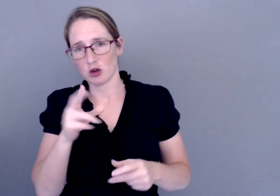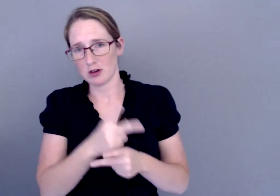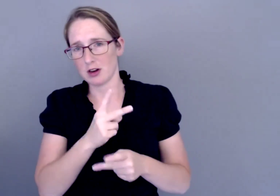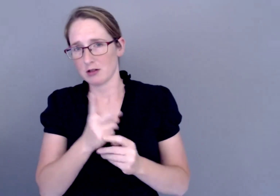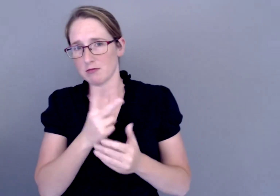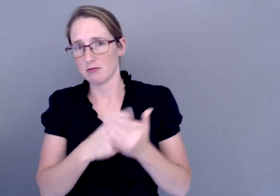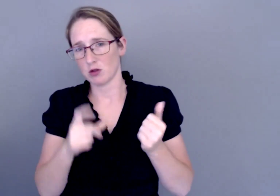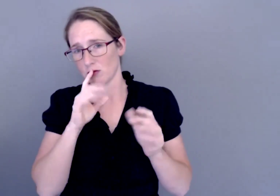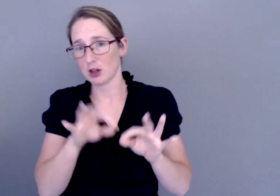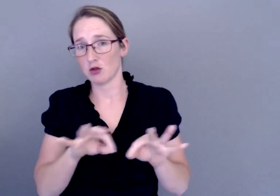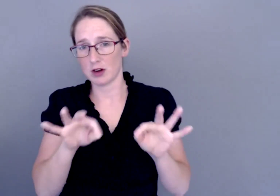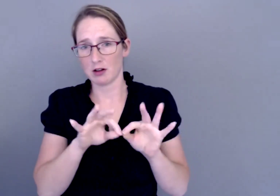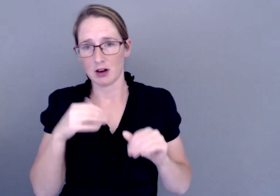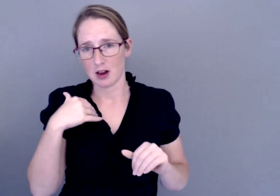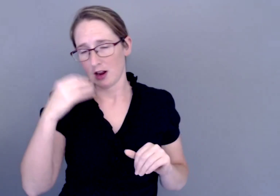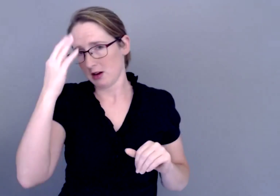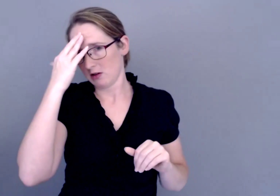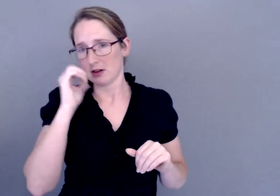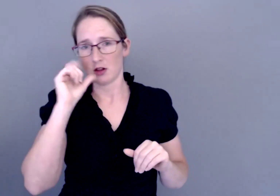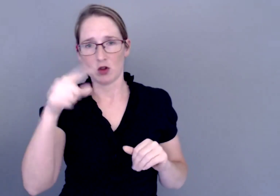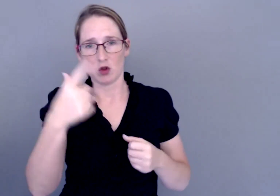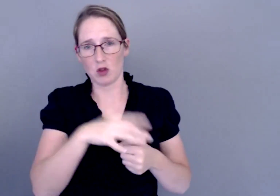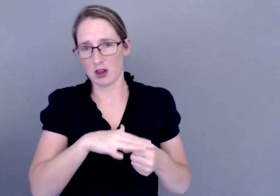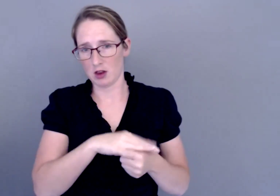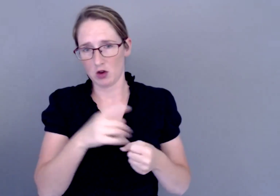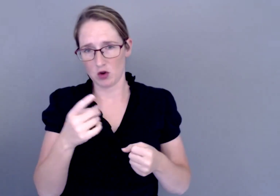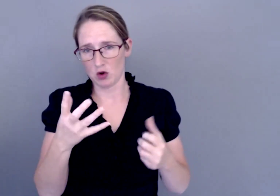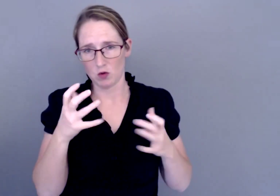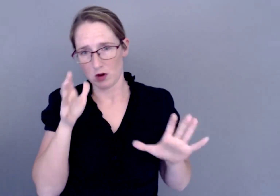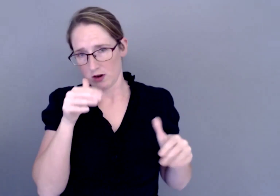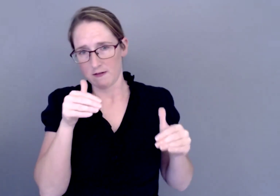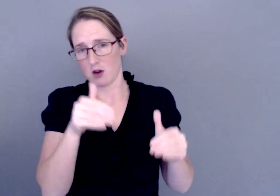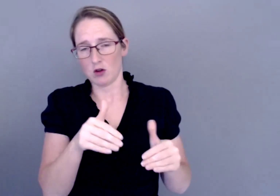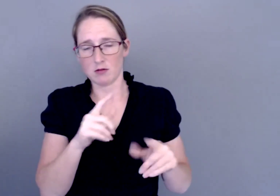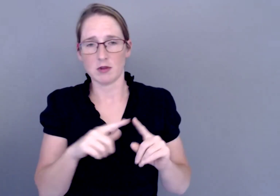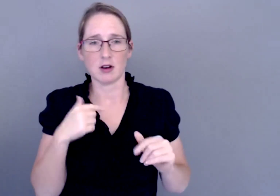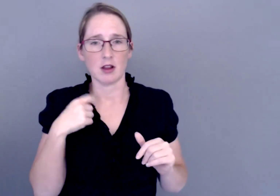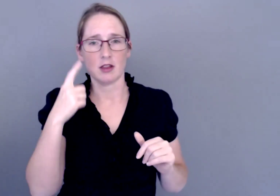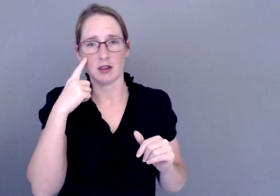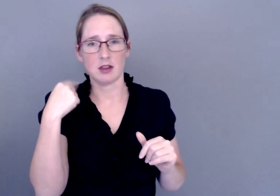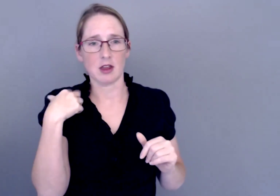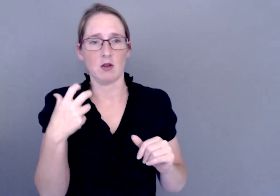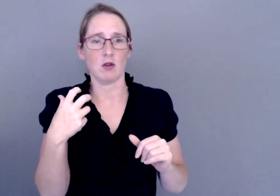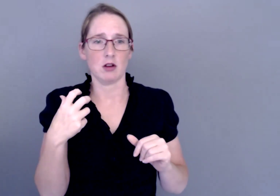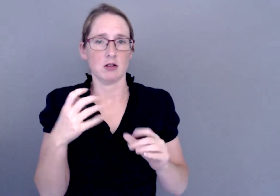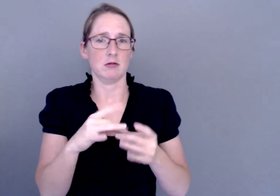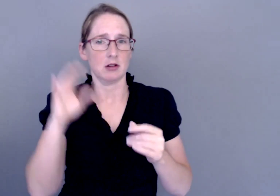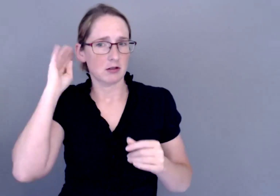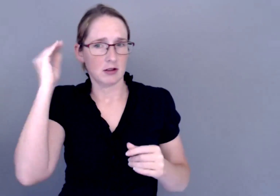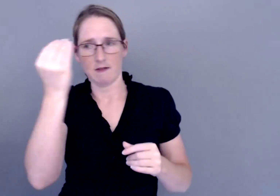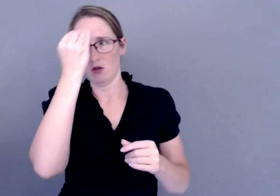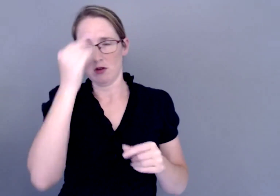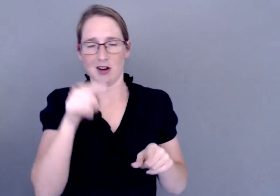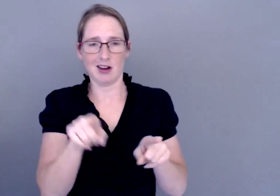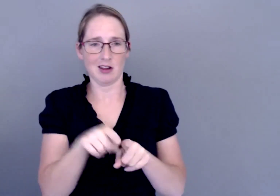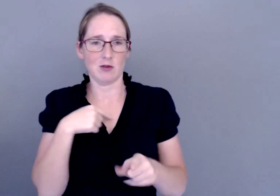those are critical. And I know those aren't the only areas you wanted to focus on, but I think I want to bring those to the forefront as we're having this